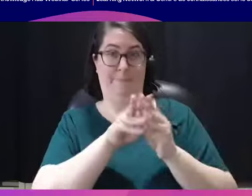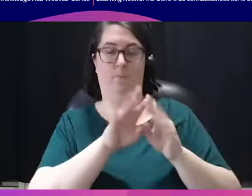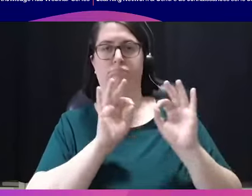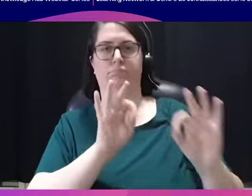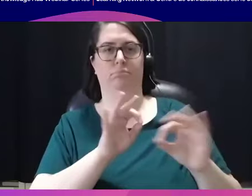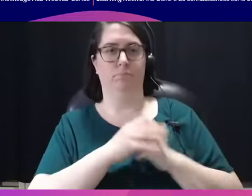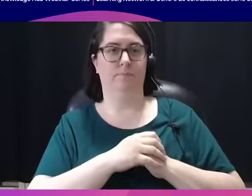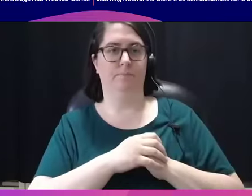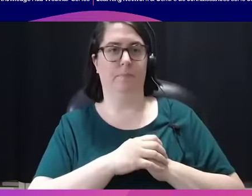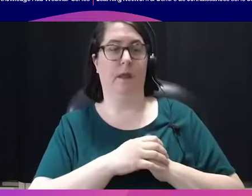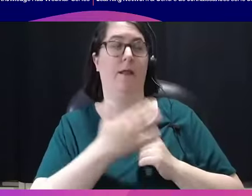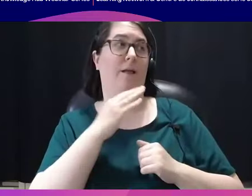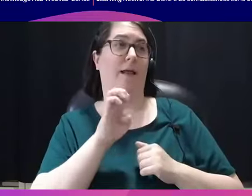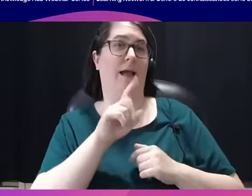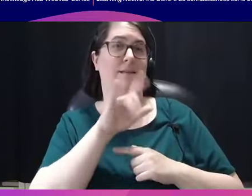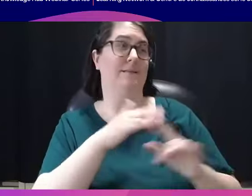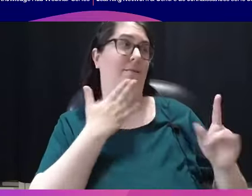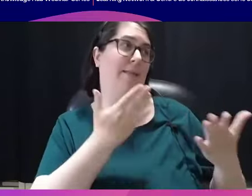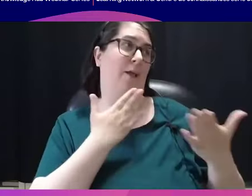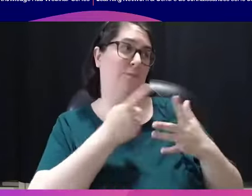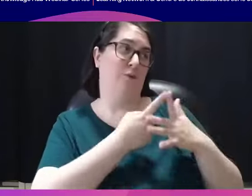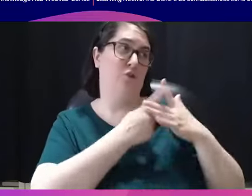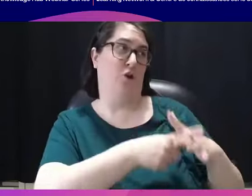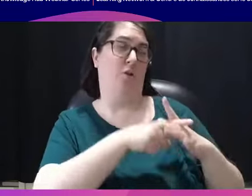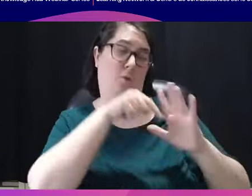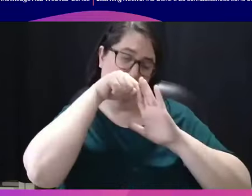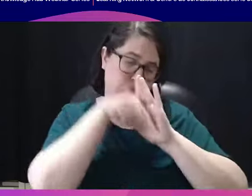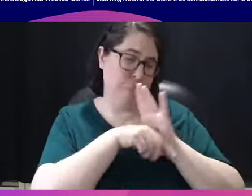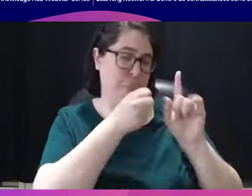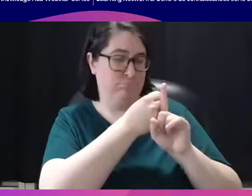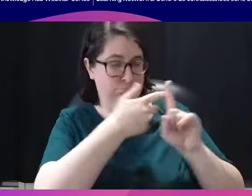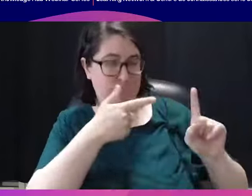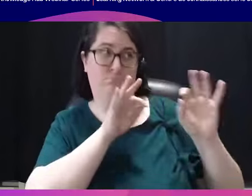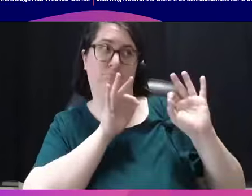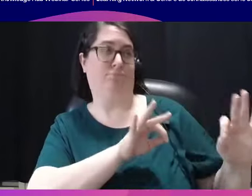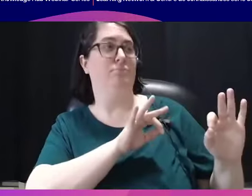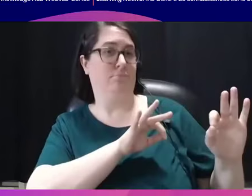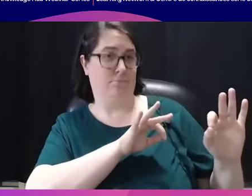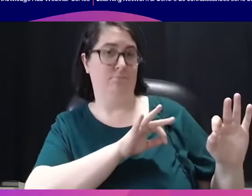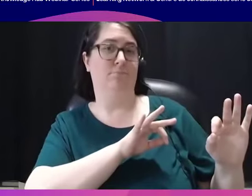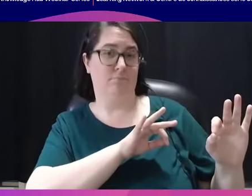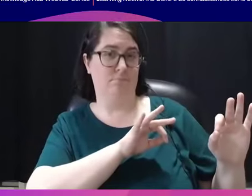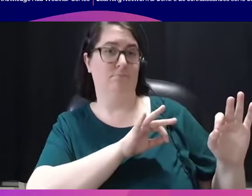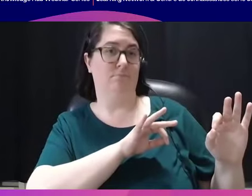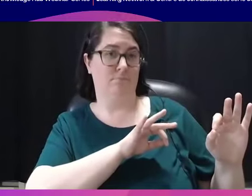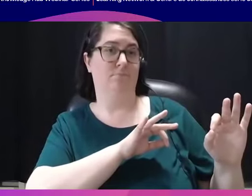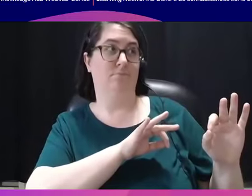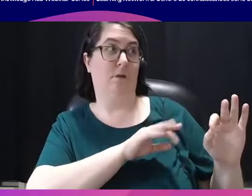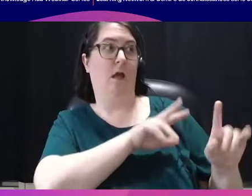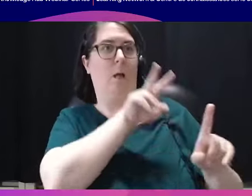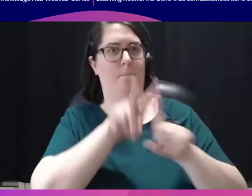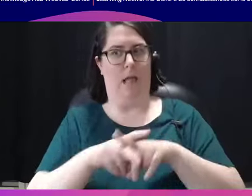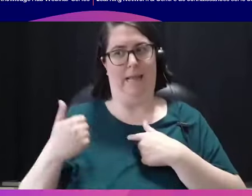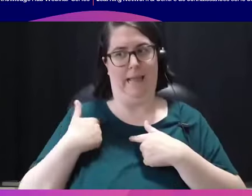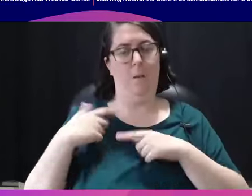I thank Esley for starting us off so comprehensively by situating this incel phenomenon in a Canadian context,